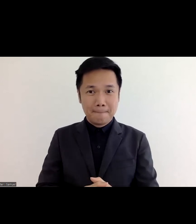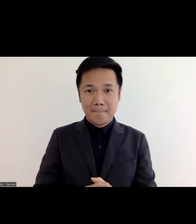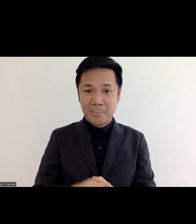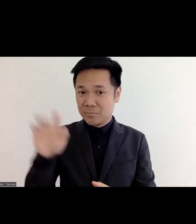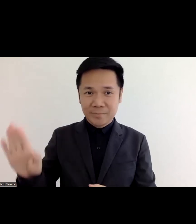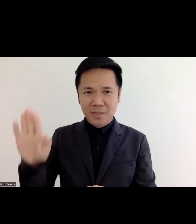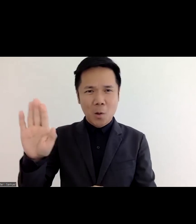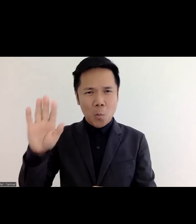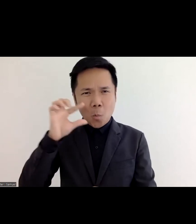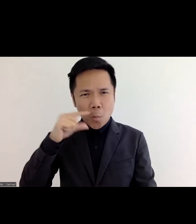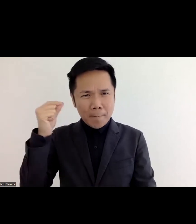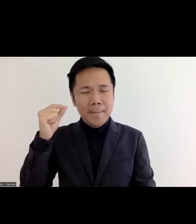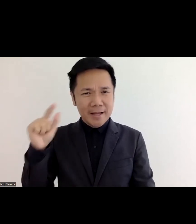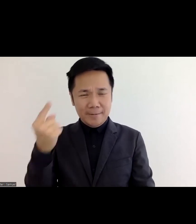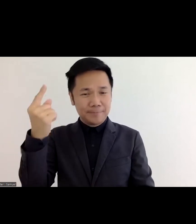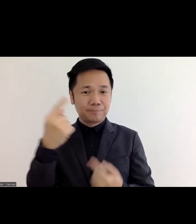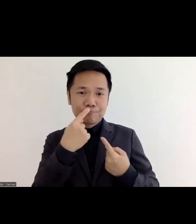Shall I share my thought?